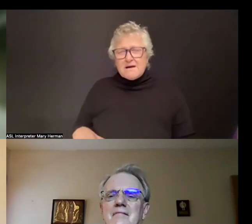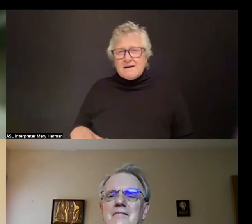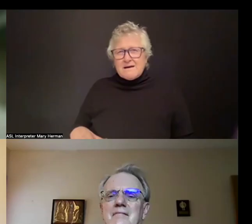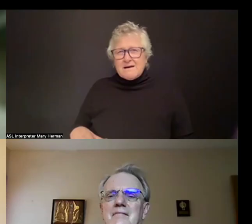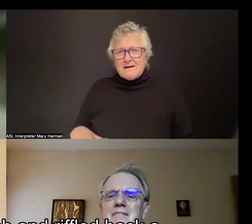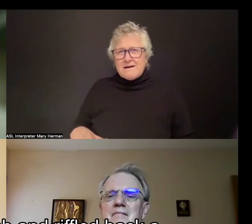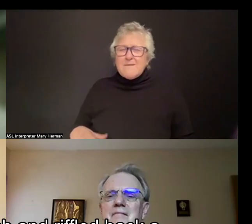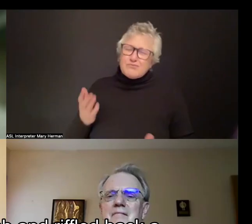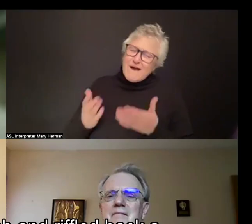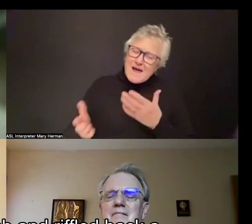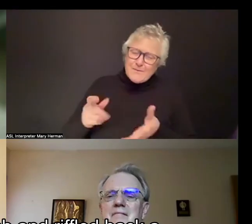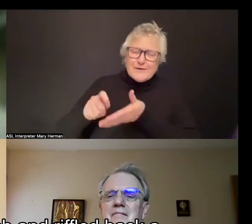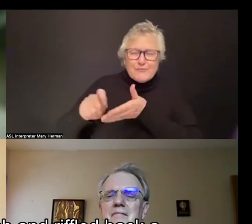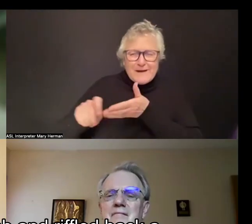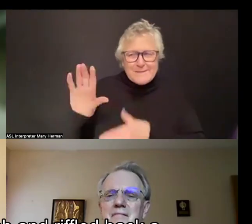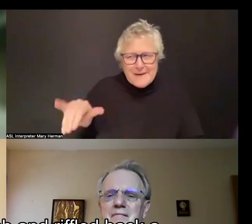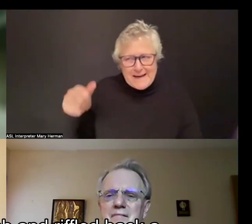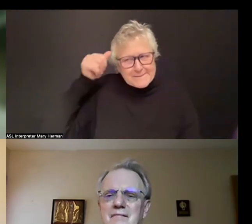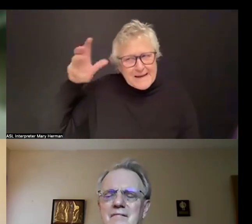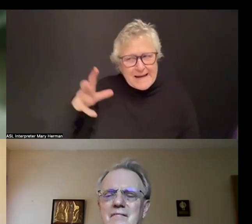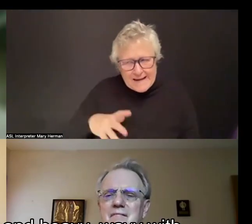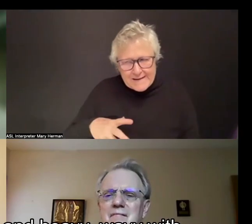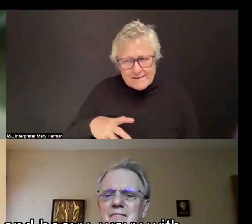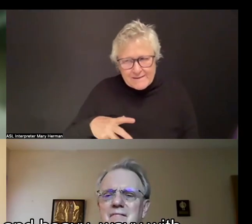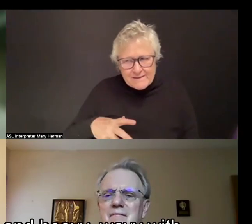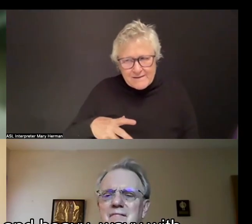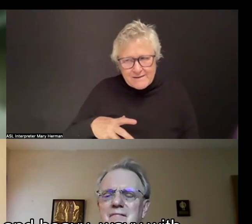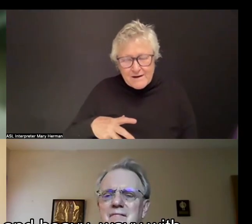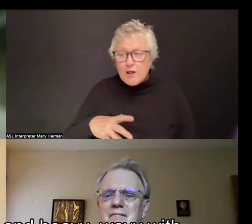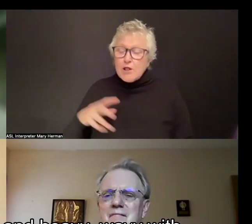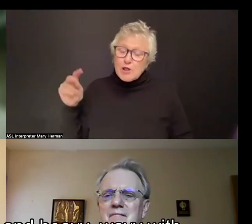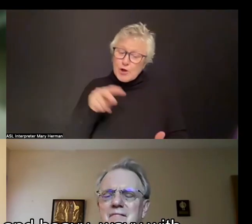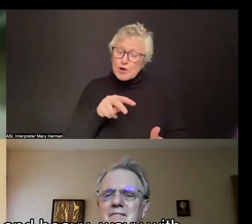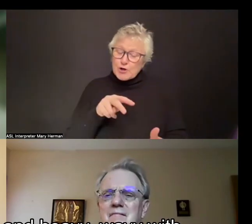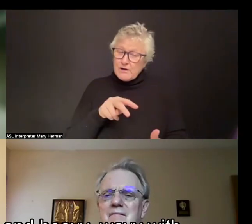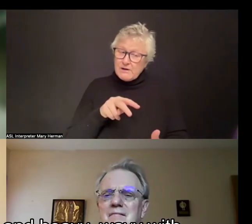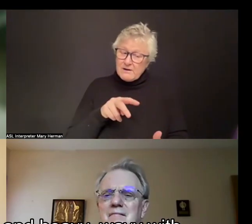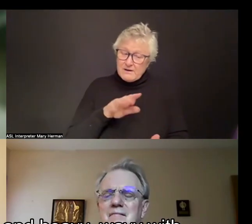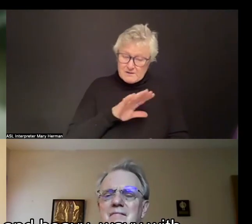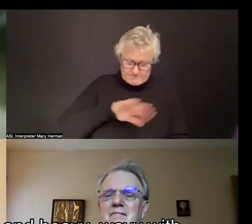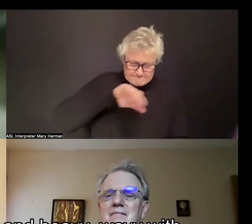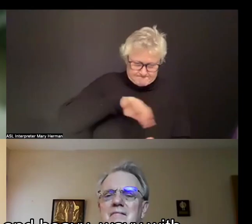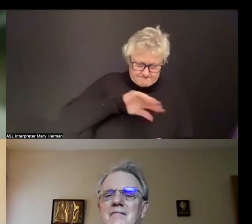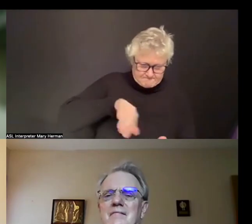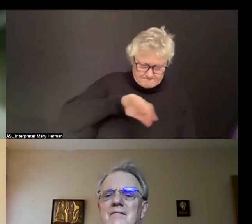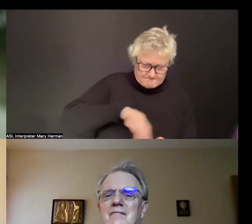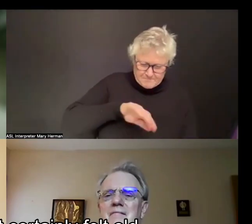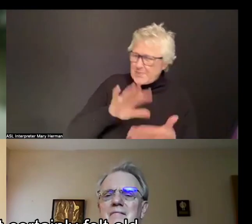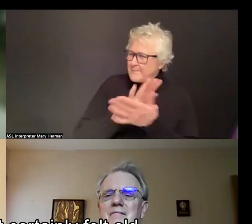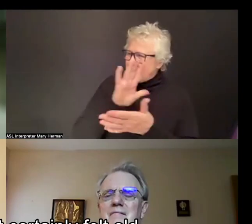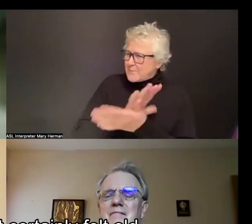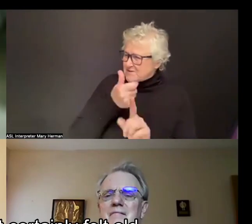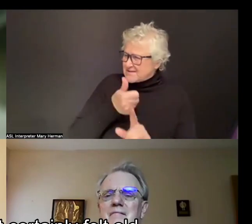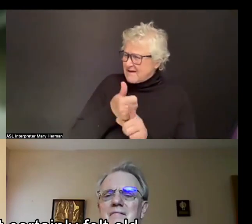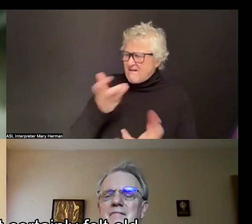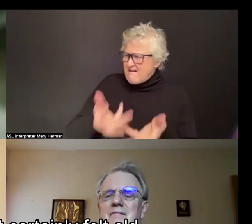Look. She licked a thumb and riffled back a couple of pages. The paper was thick and heavy, wavy with water damage and browned with foxing. The